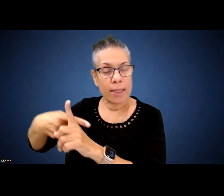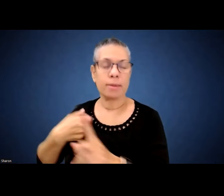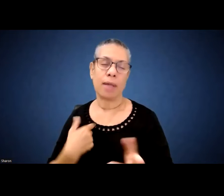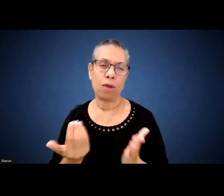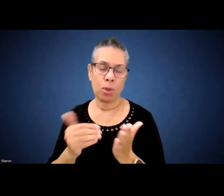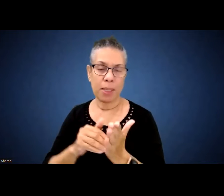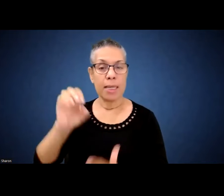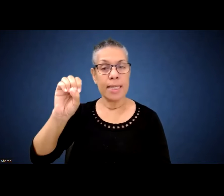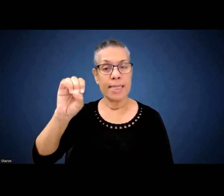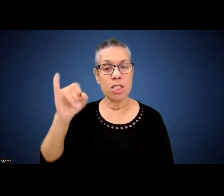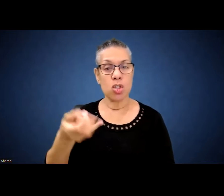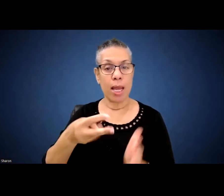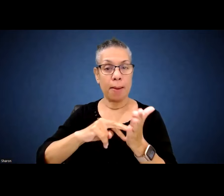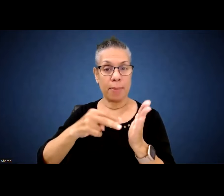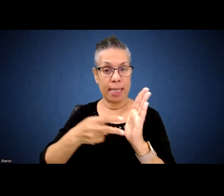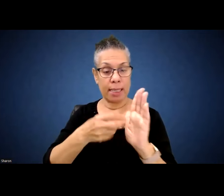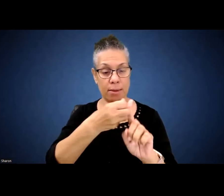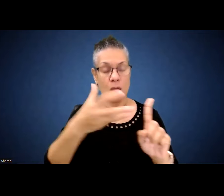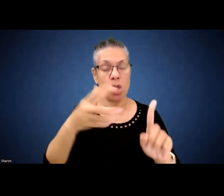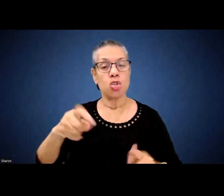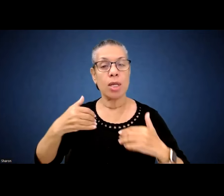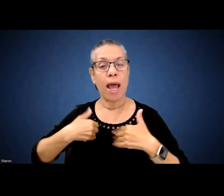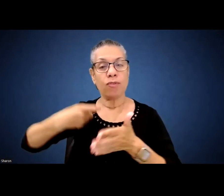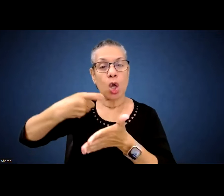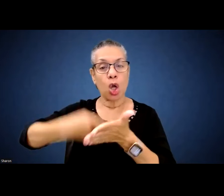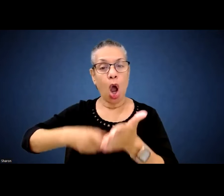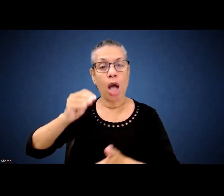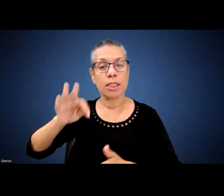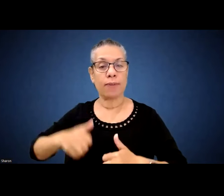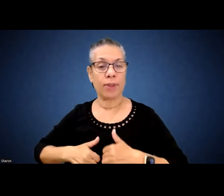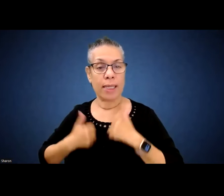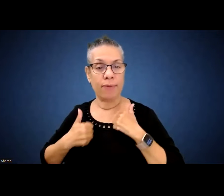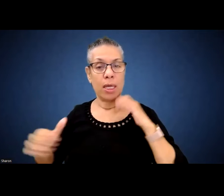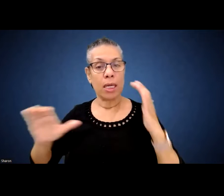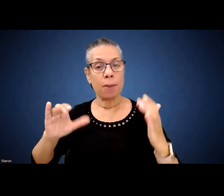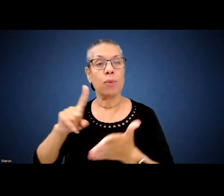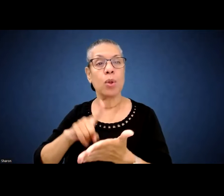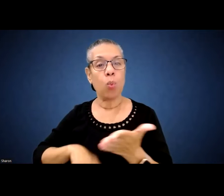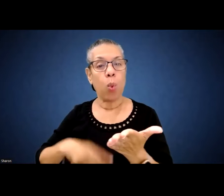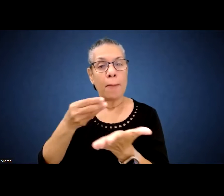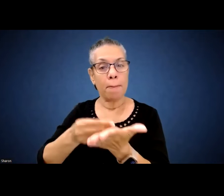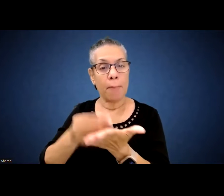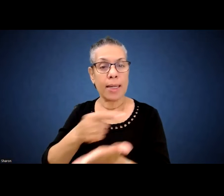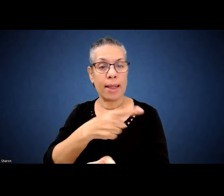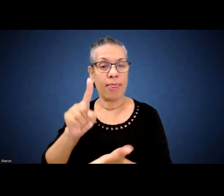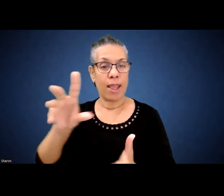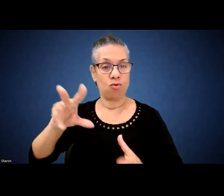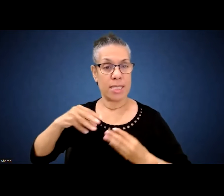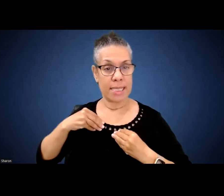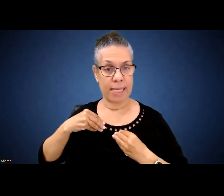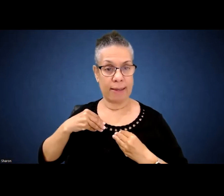the EJ definition should include the cost of living in relationship to the income the person receives.